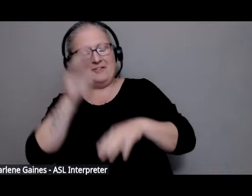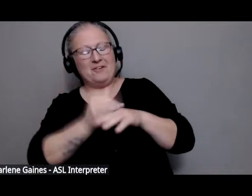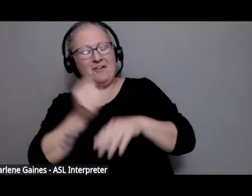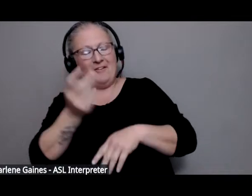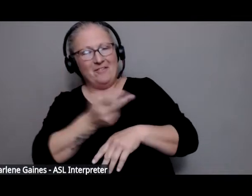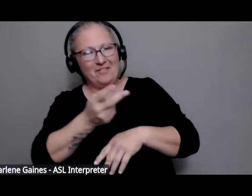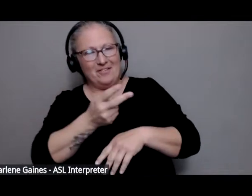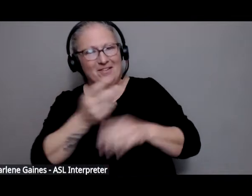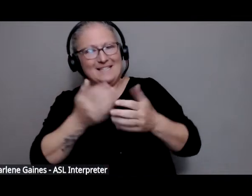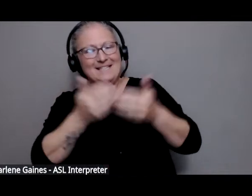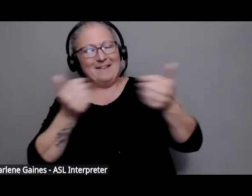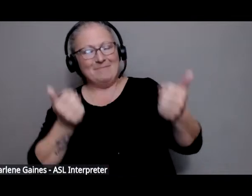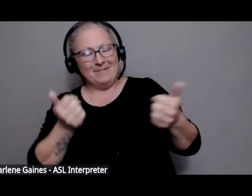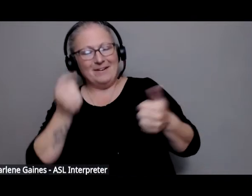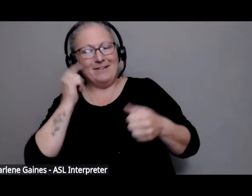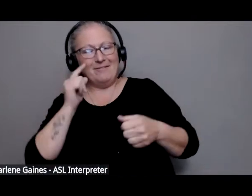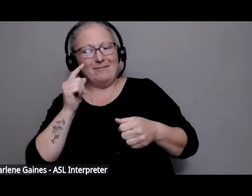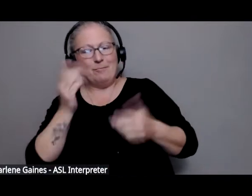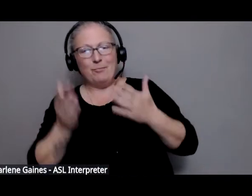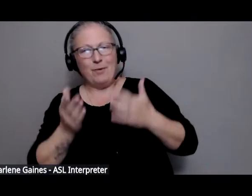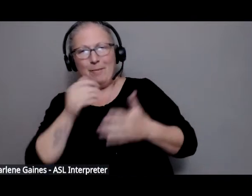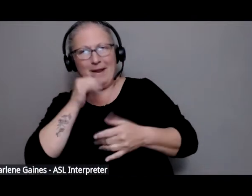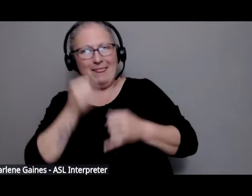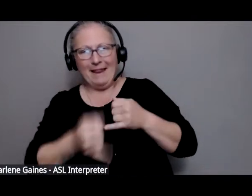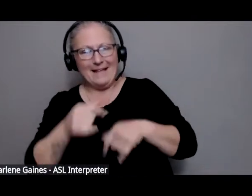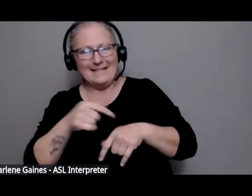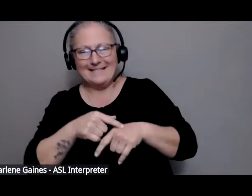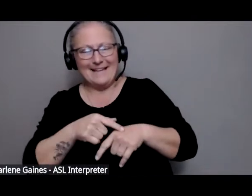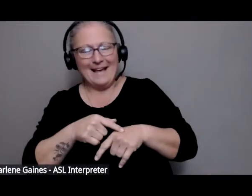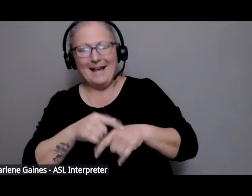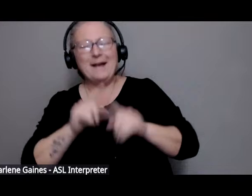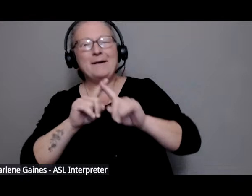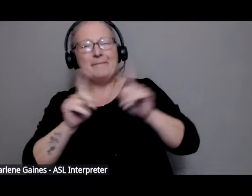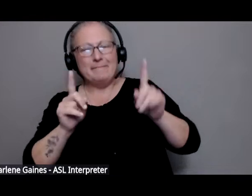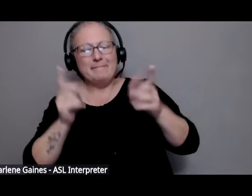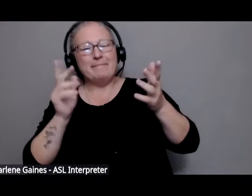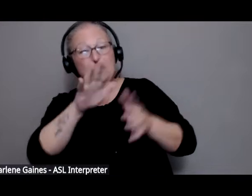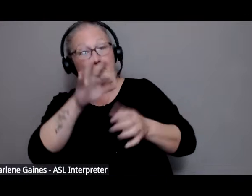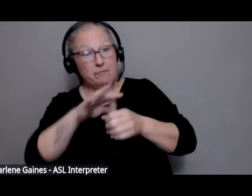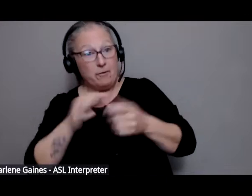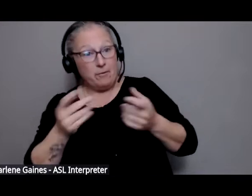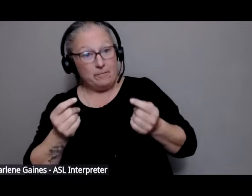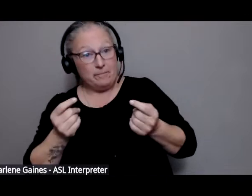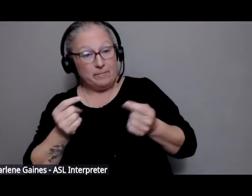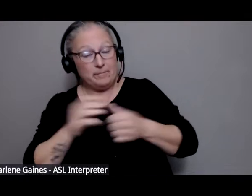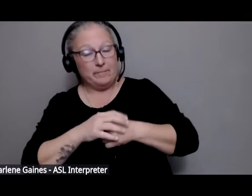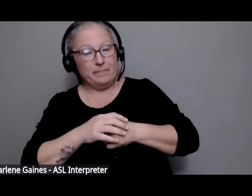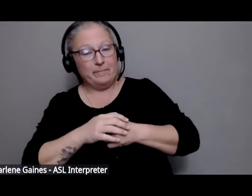you separately, but probably won't be the last time tonight, but how do you vote on that?